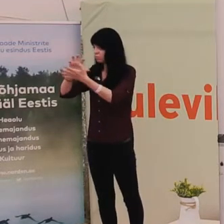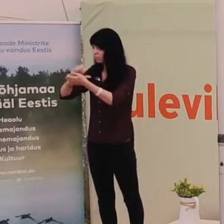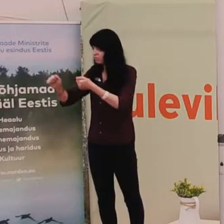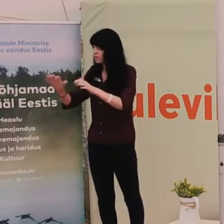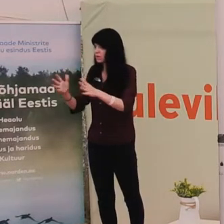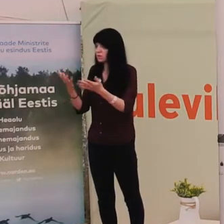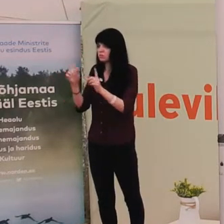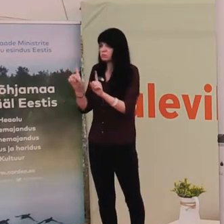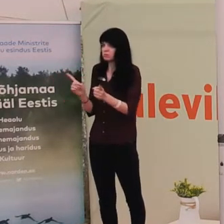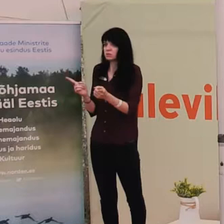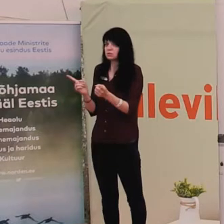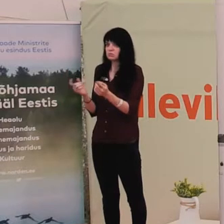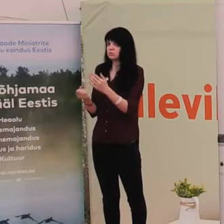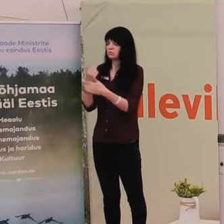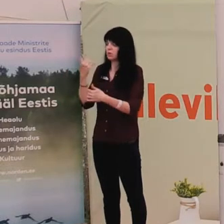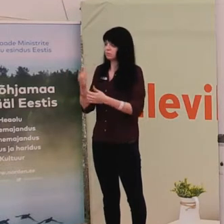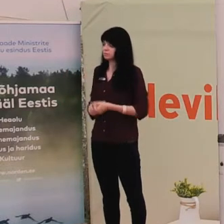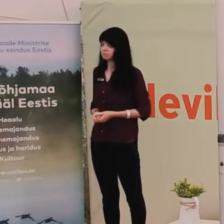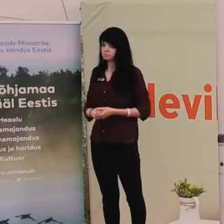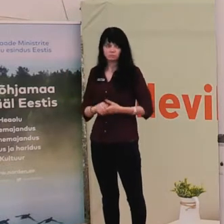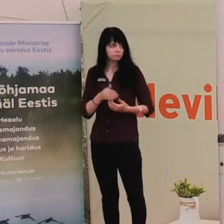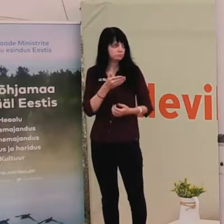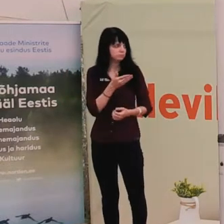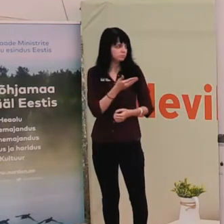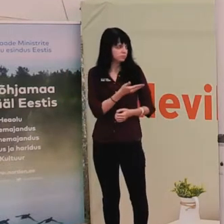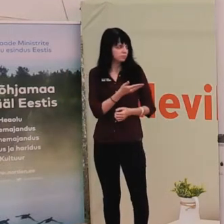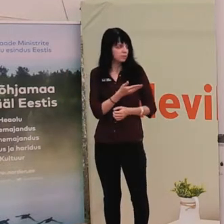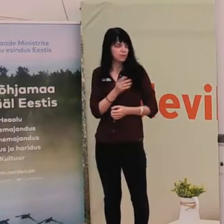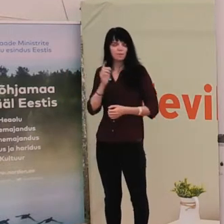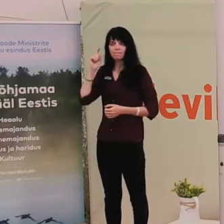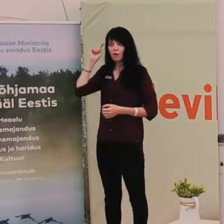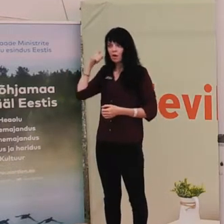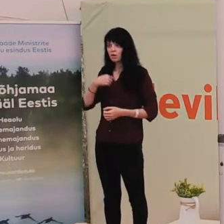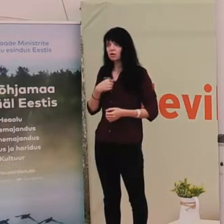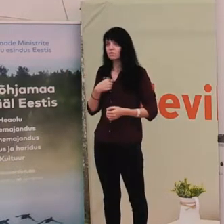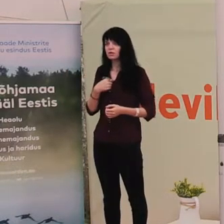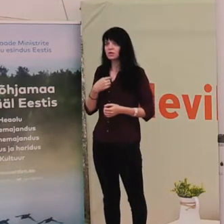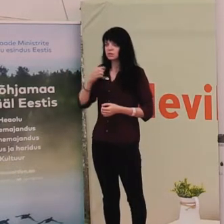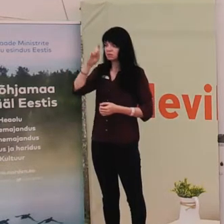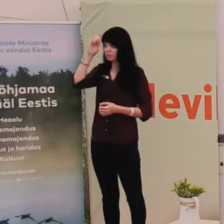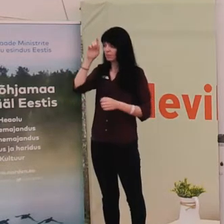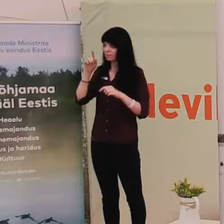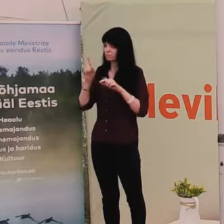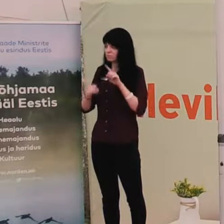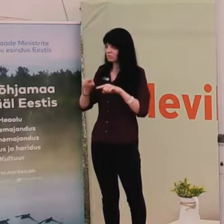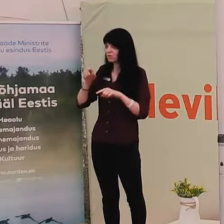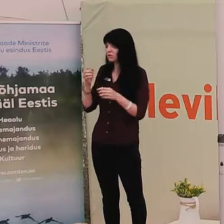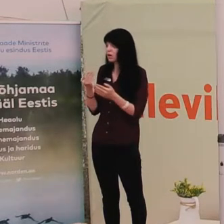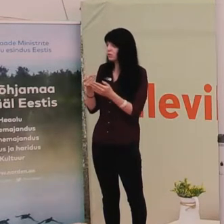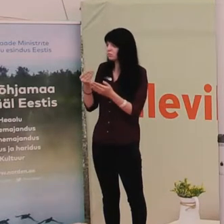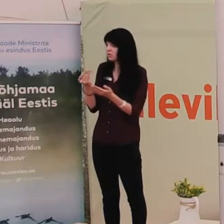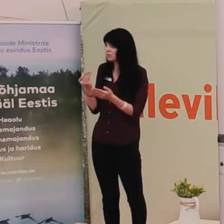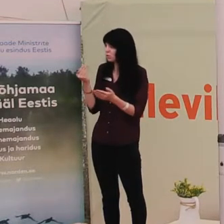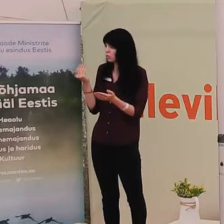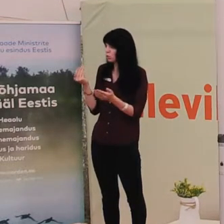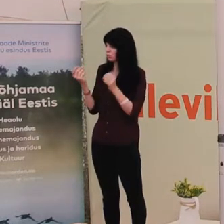heading towards right now? Mika, how about you? I think that rich countries will survive anyway. I think, for